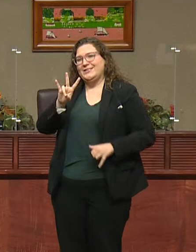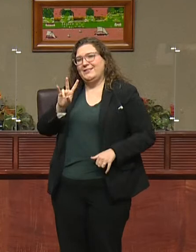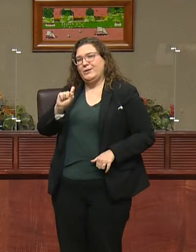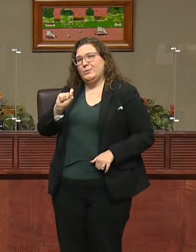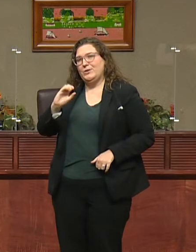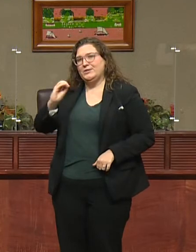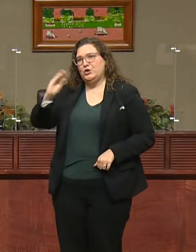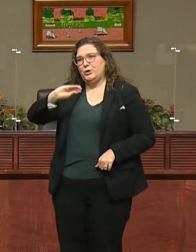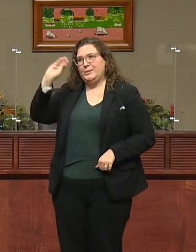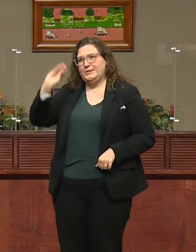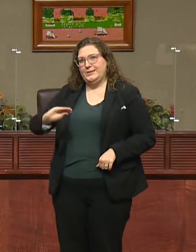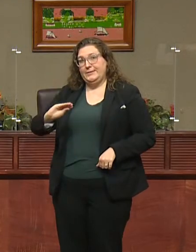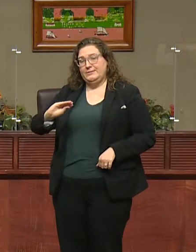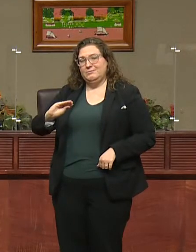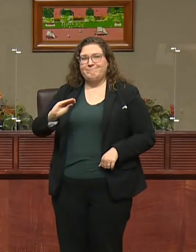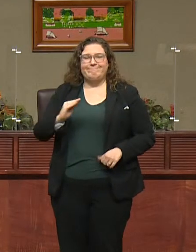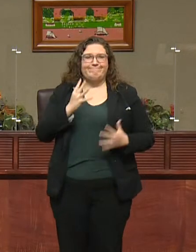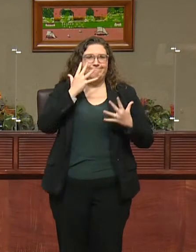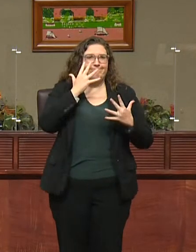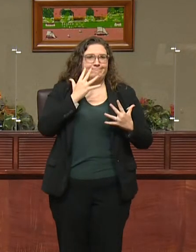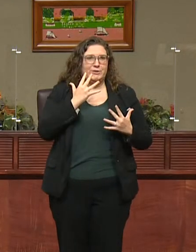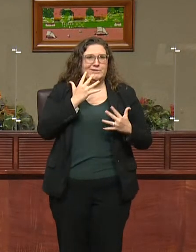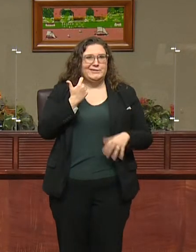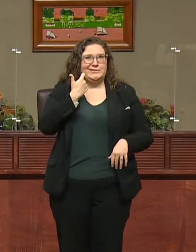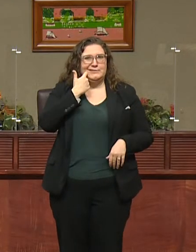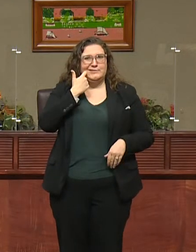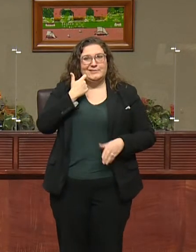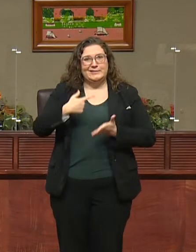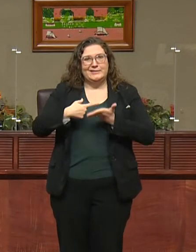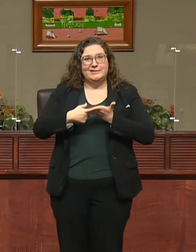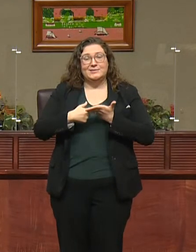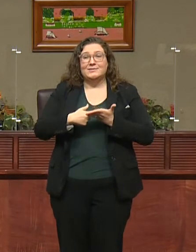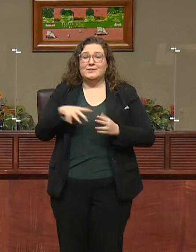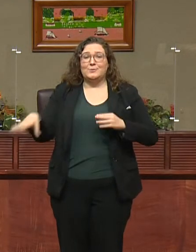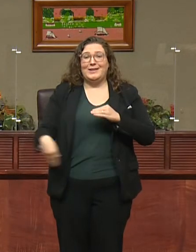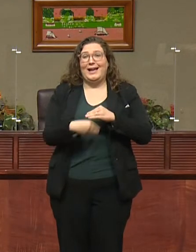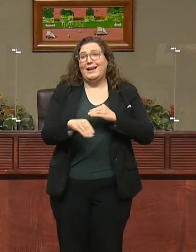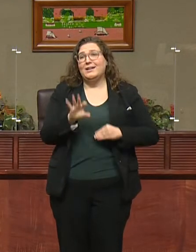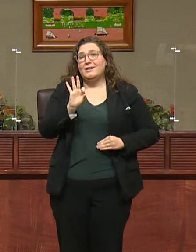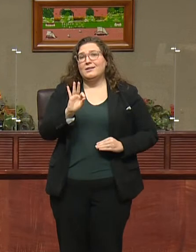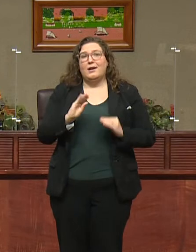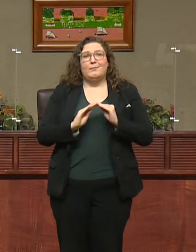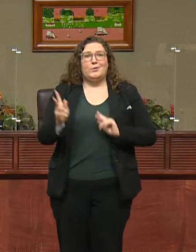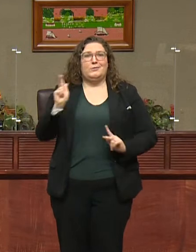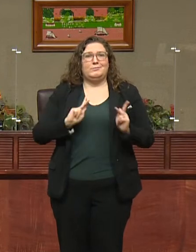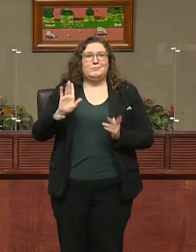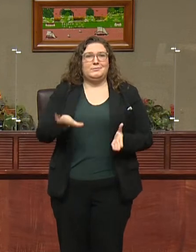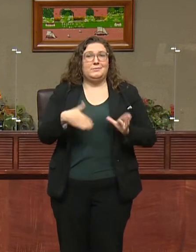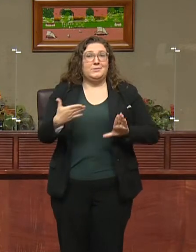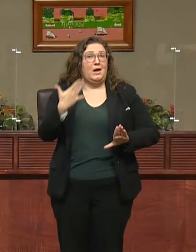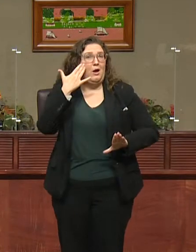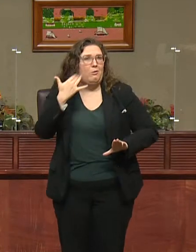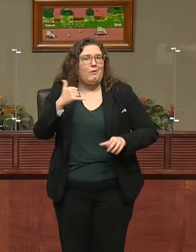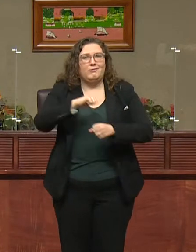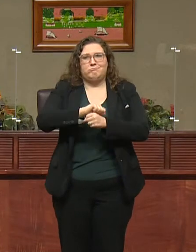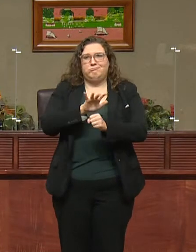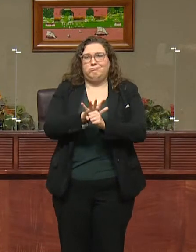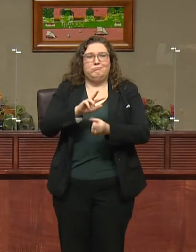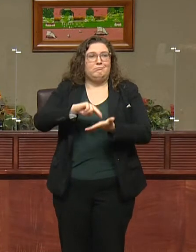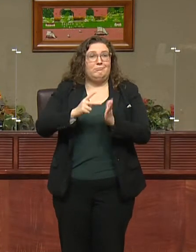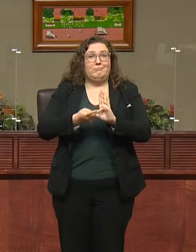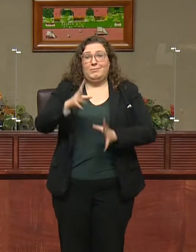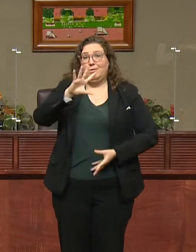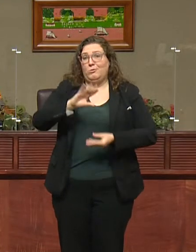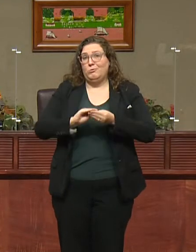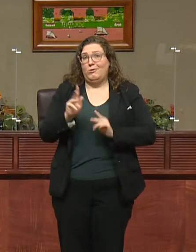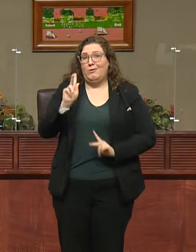7.0%. Unfortunately, since we last spoke, we've had 9 additional COVID-19 related deaths reported to us, which brings our totals